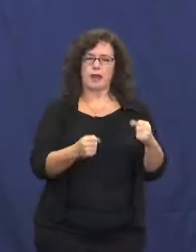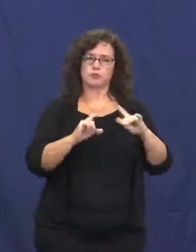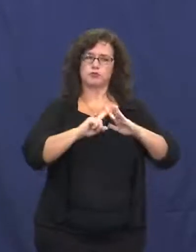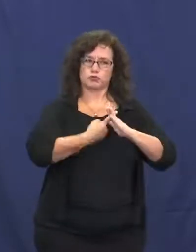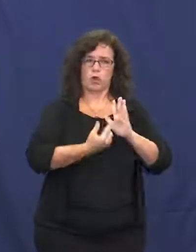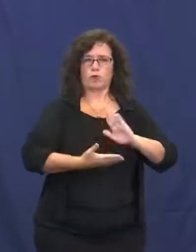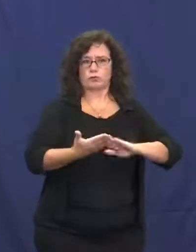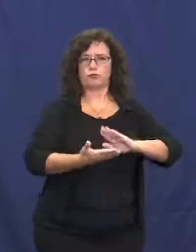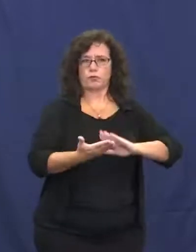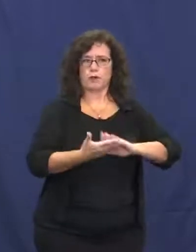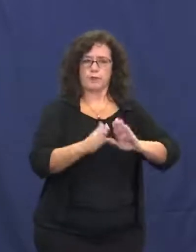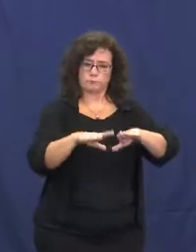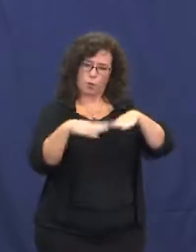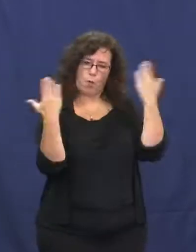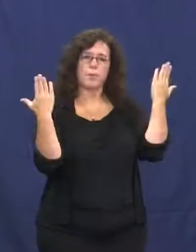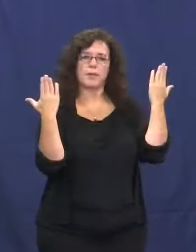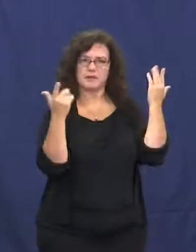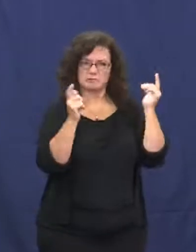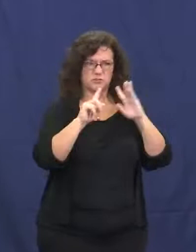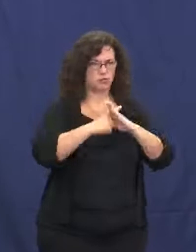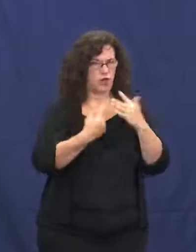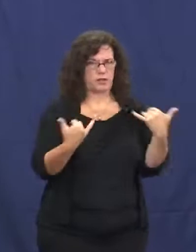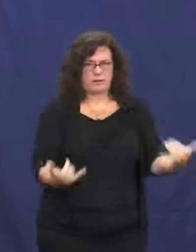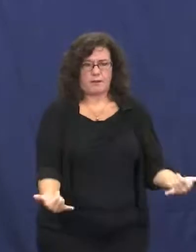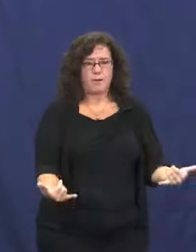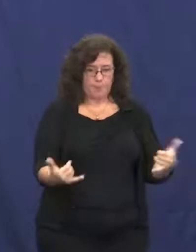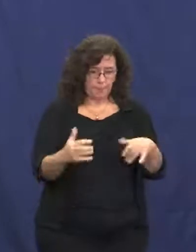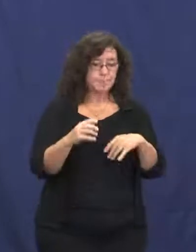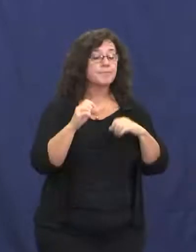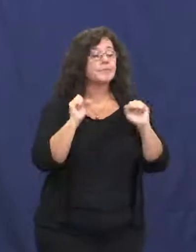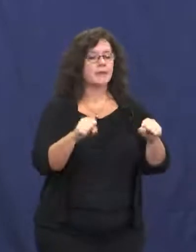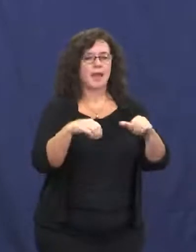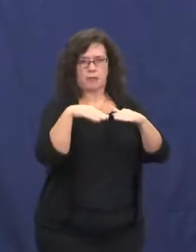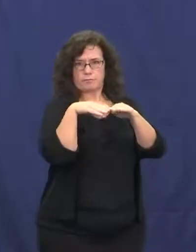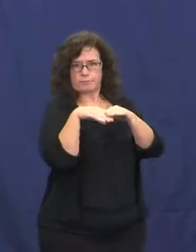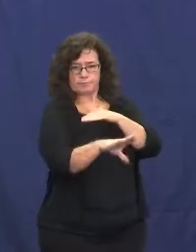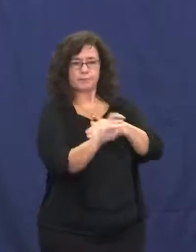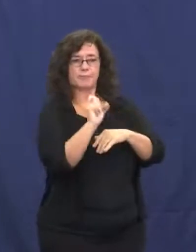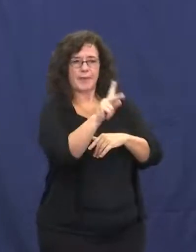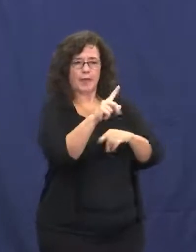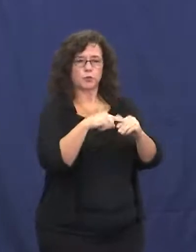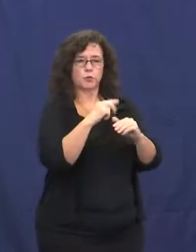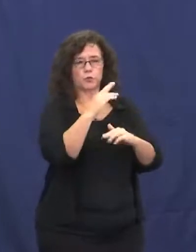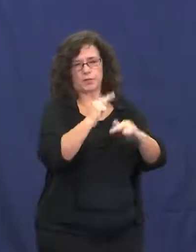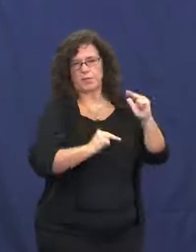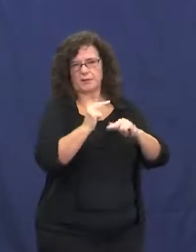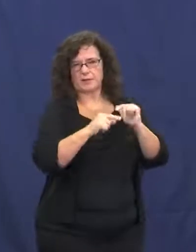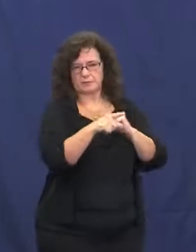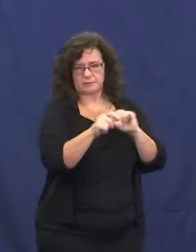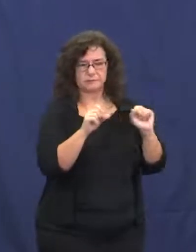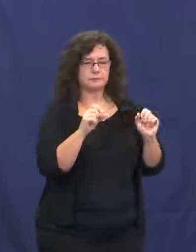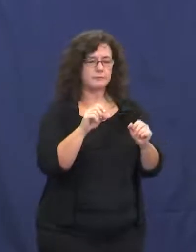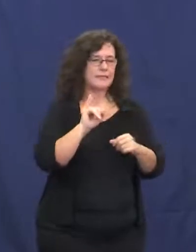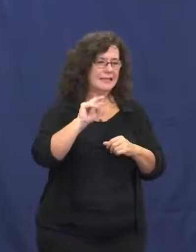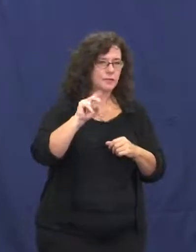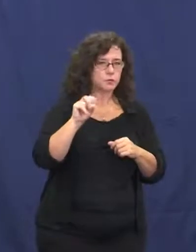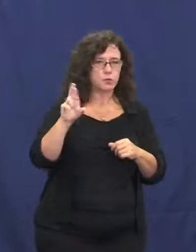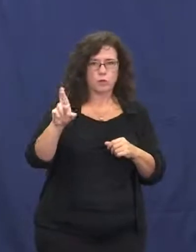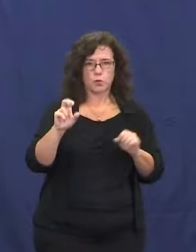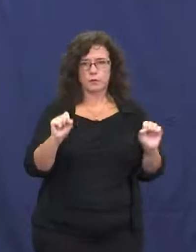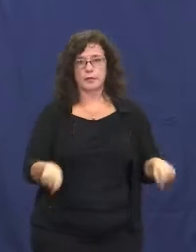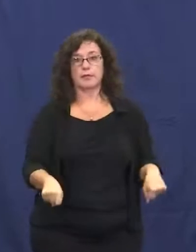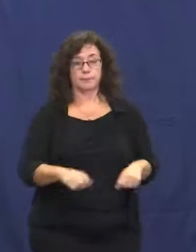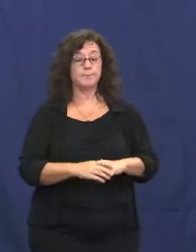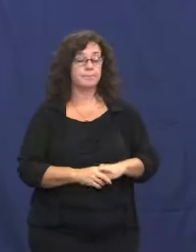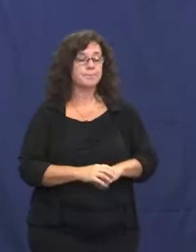Effective immediately, nail salon operators can resume indoor services. But, just as a reminder, there's